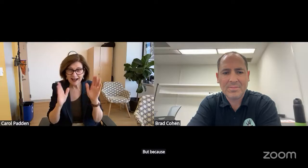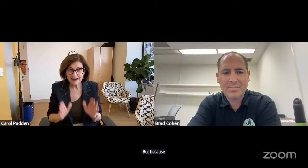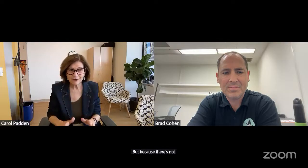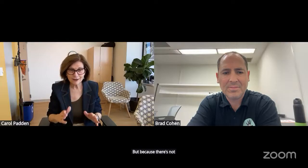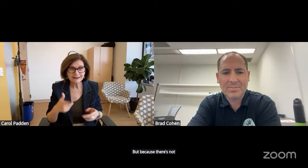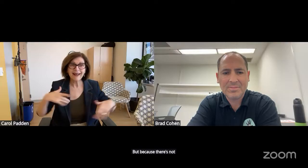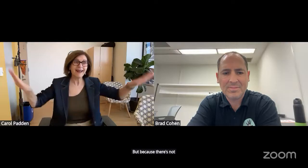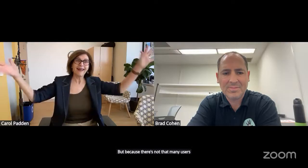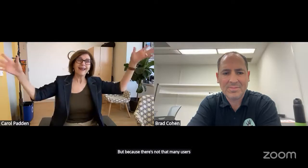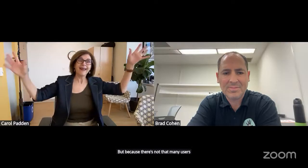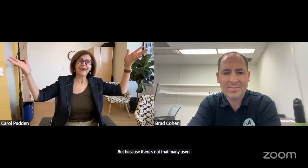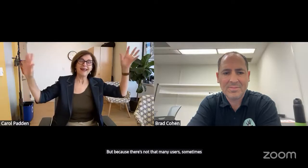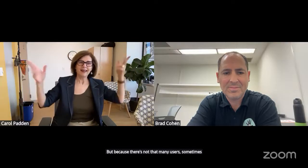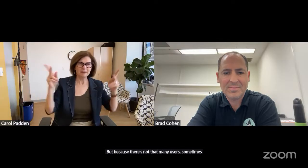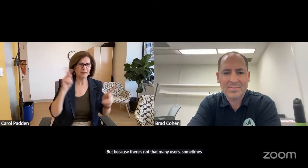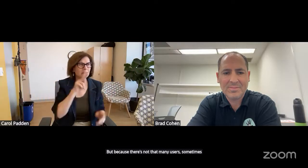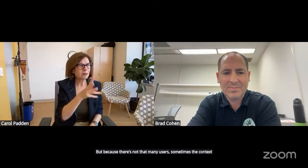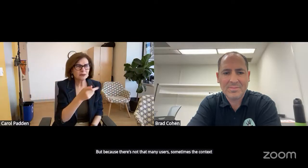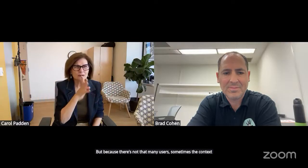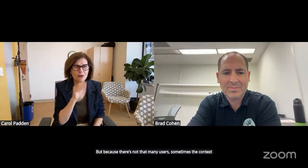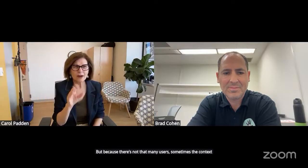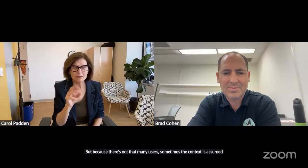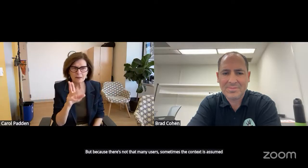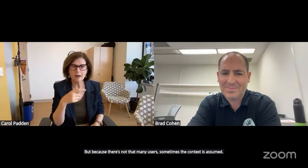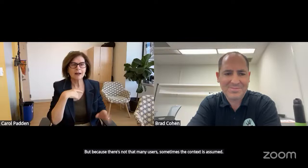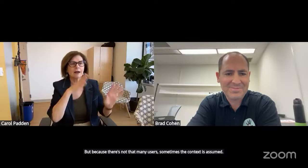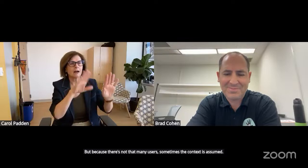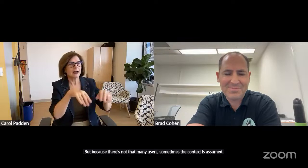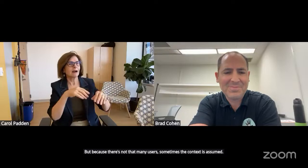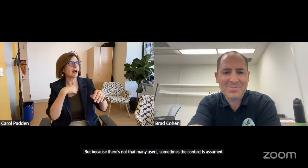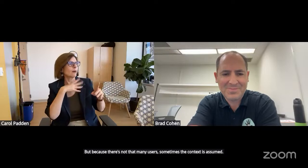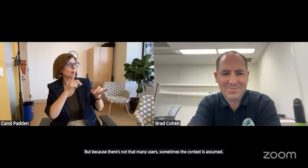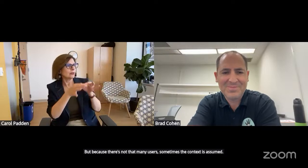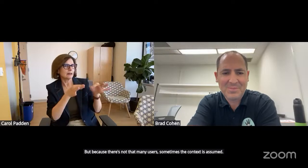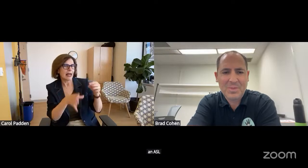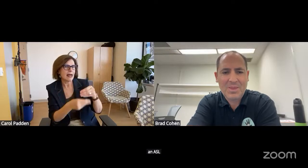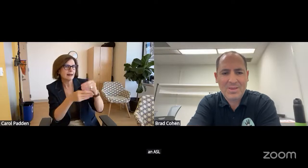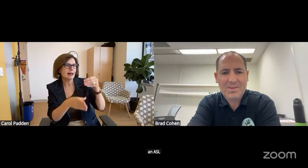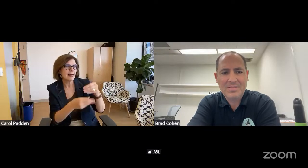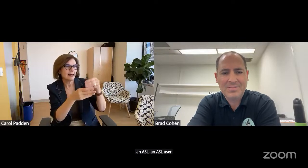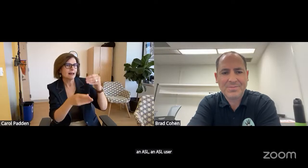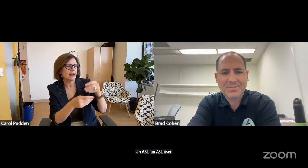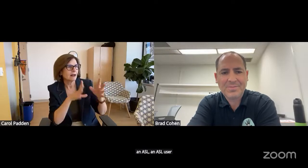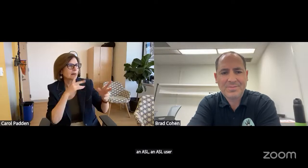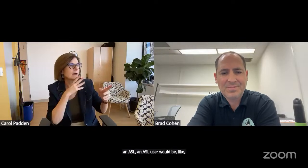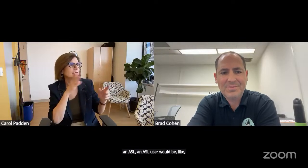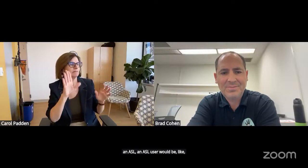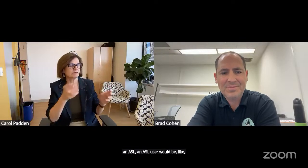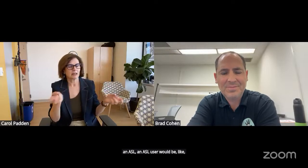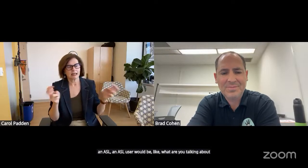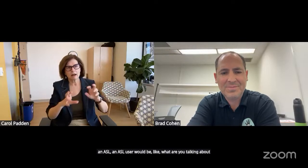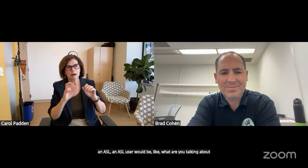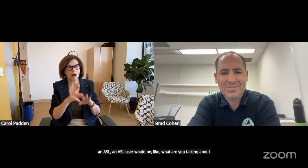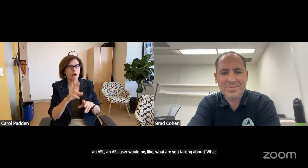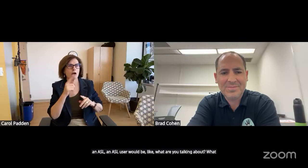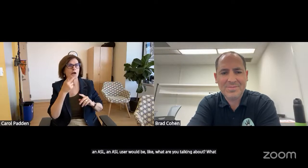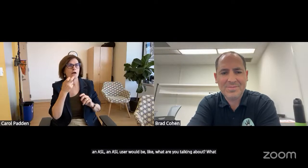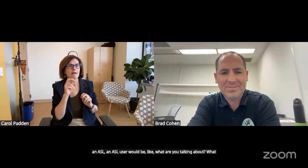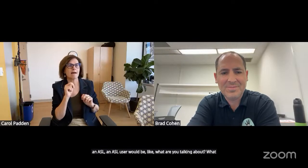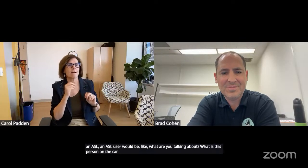many users, sometimes the context is assumed. An ASL user would be like, what are you talking about? What is this person on the car? But then